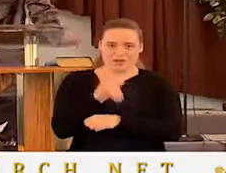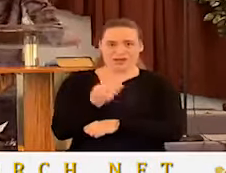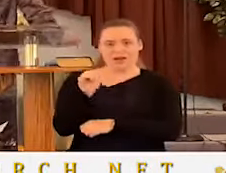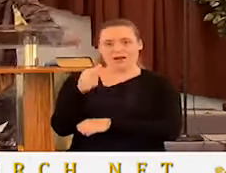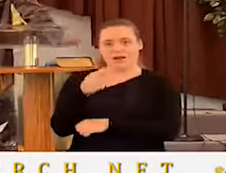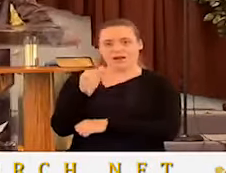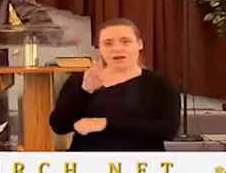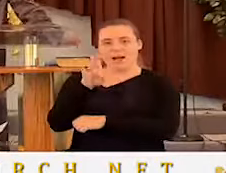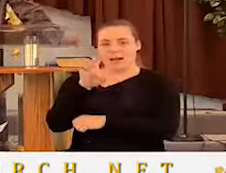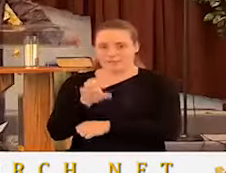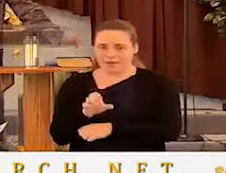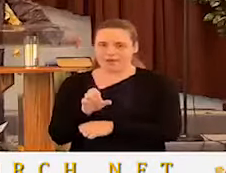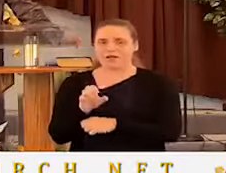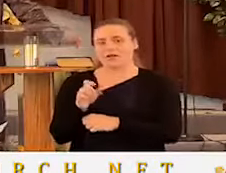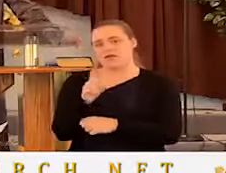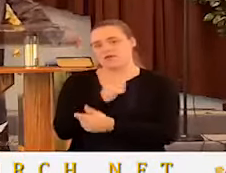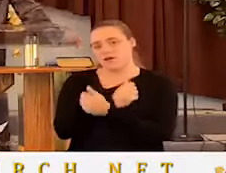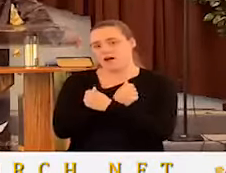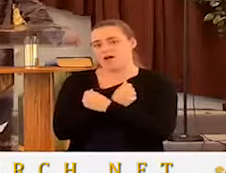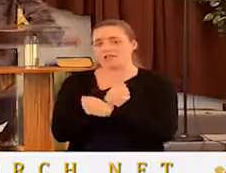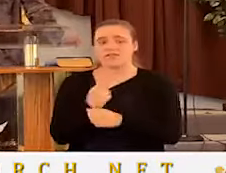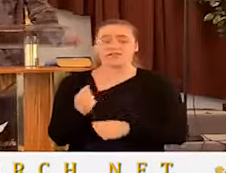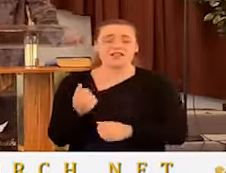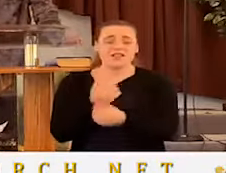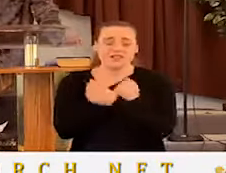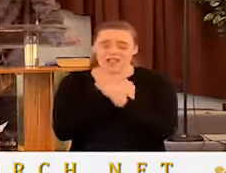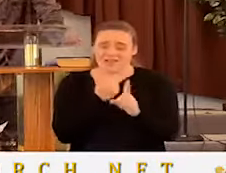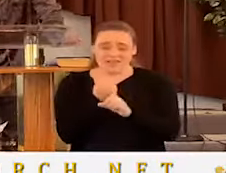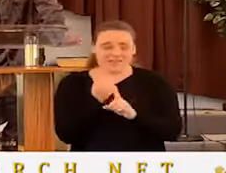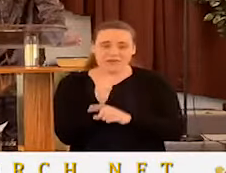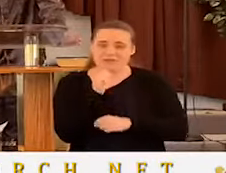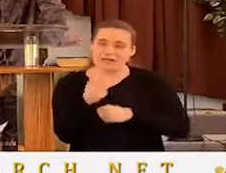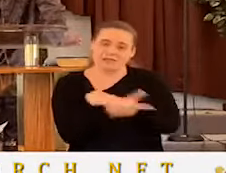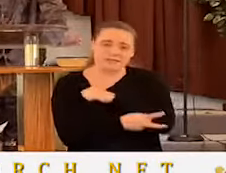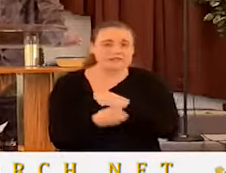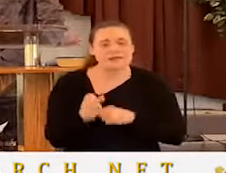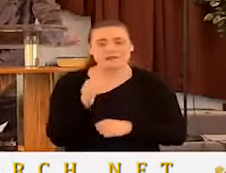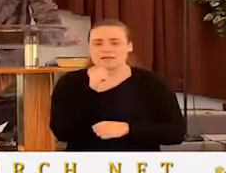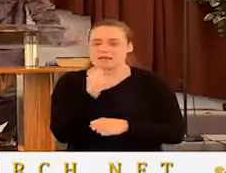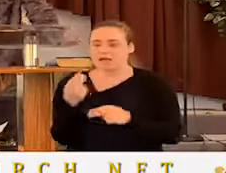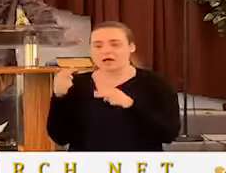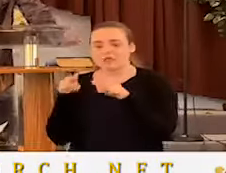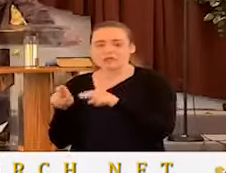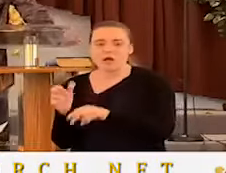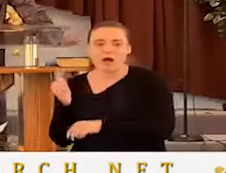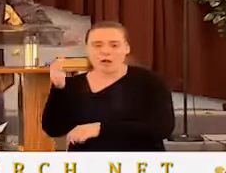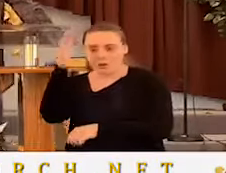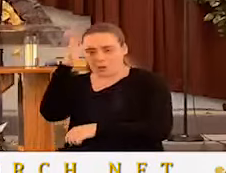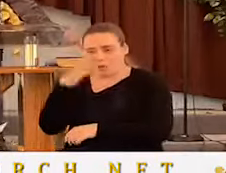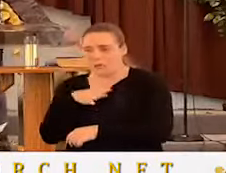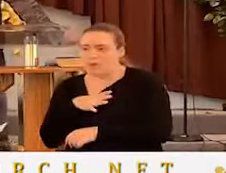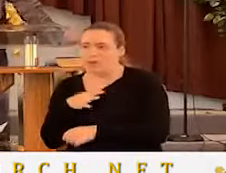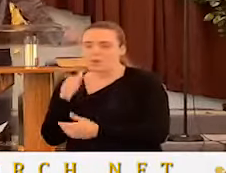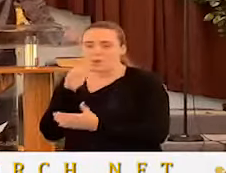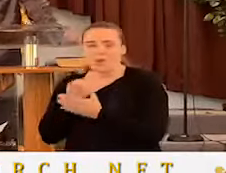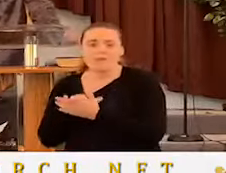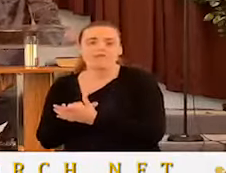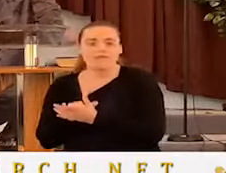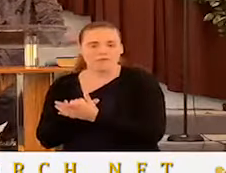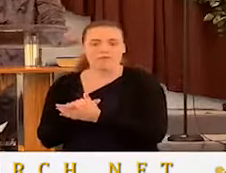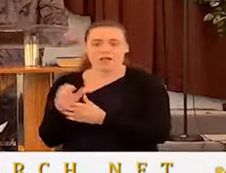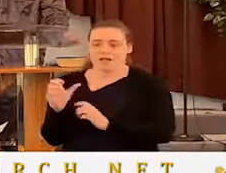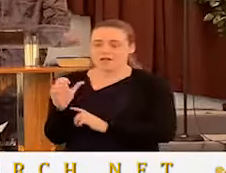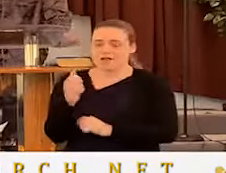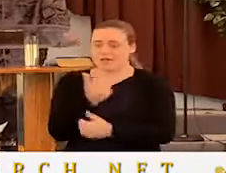steal. Love won't sleep with somebody else's husband or wife. Love won't kill. Love won't